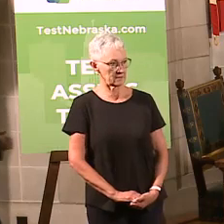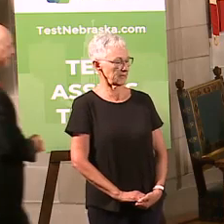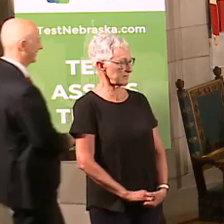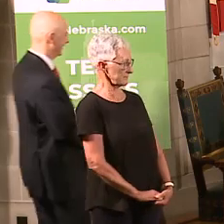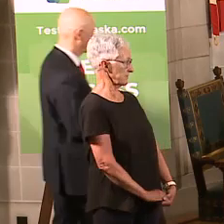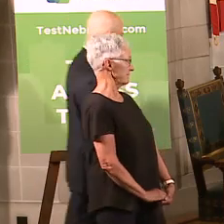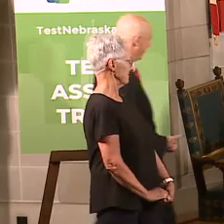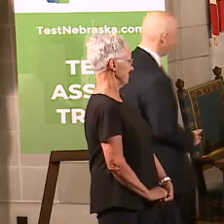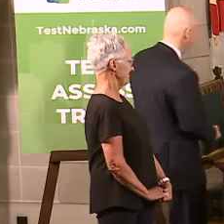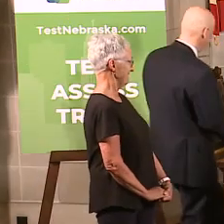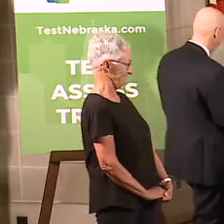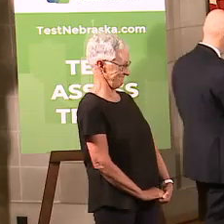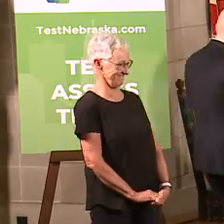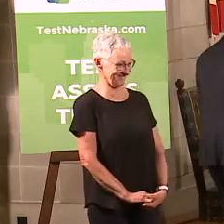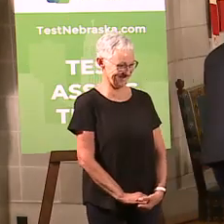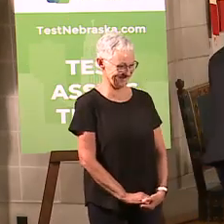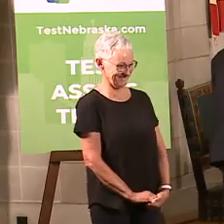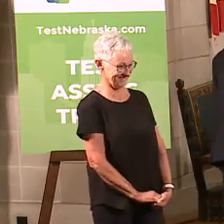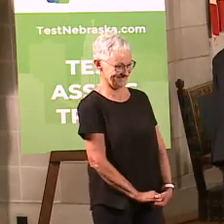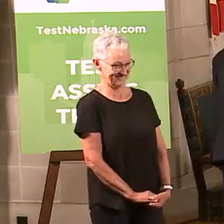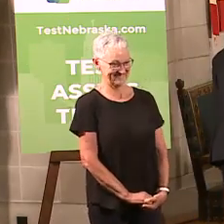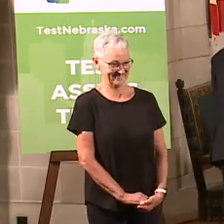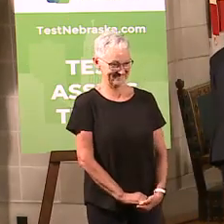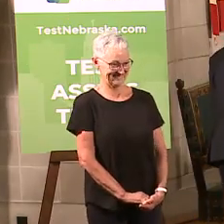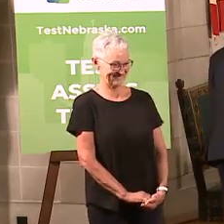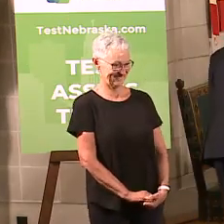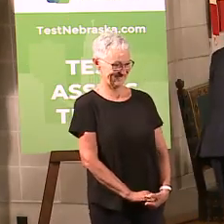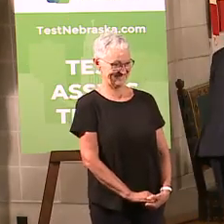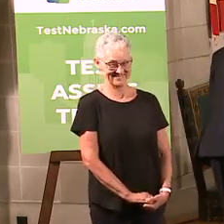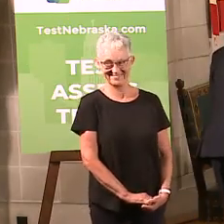Listening? Yes. All